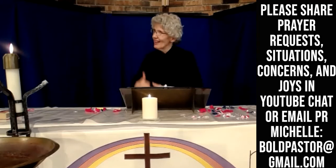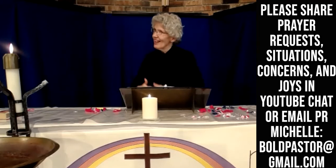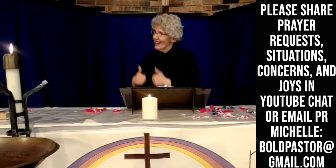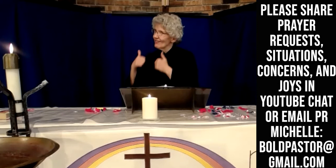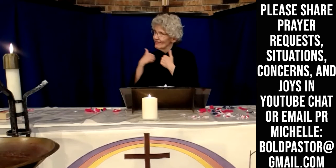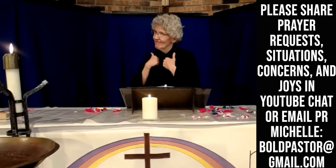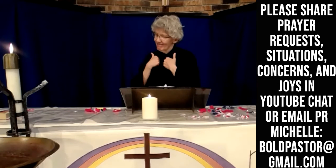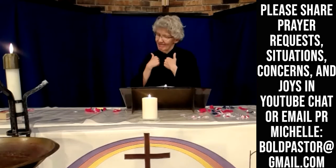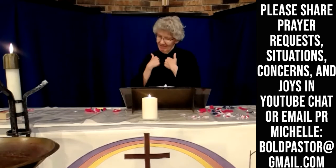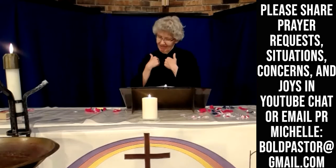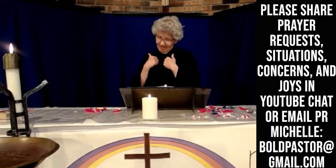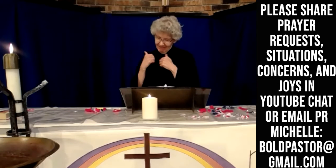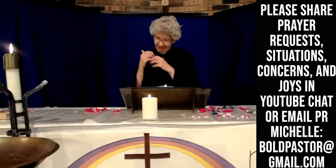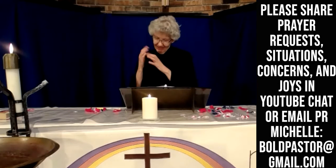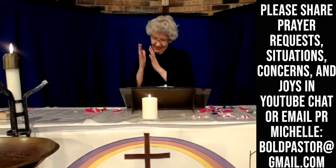through our lives.